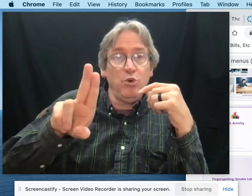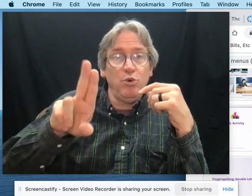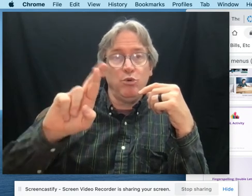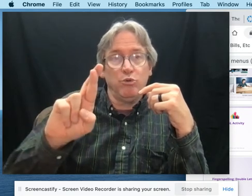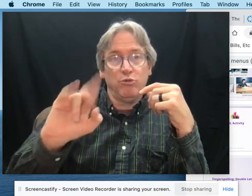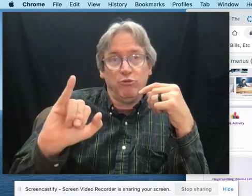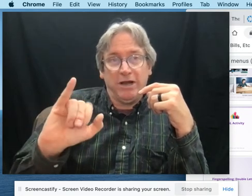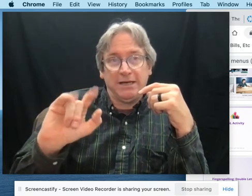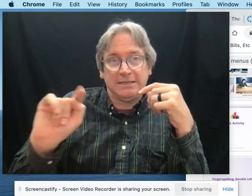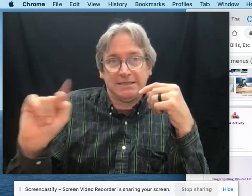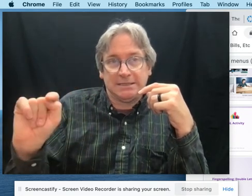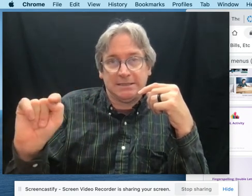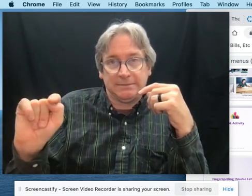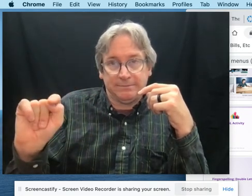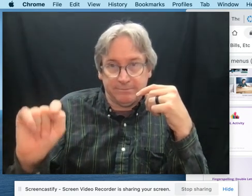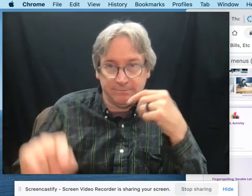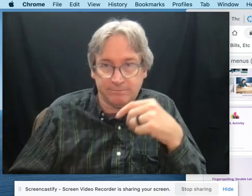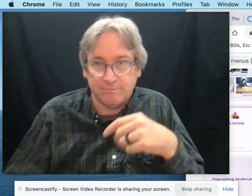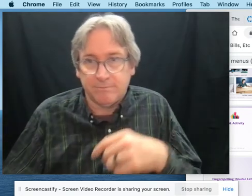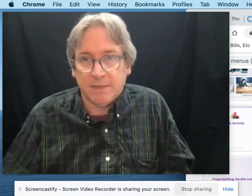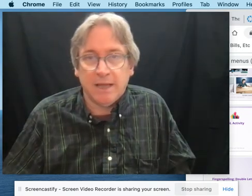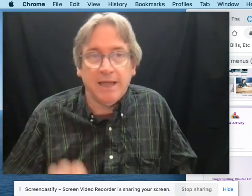16. Who writ?